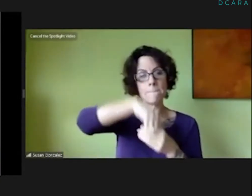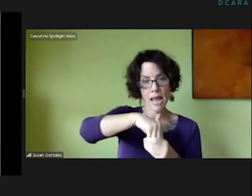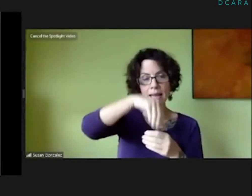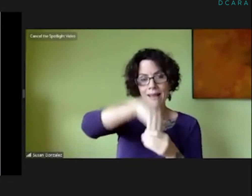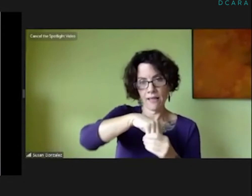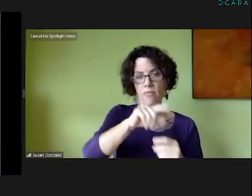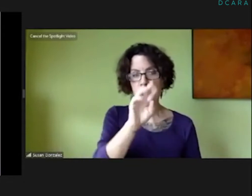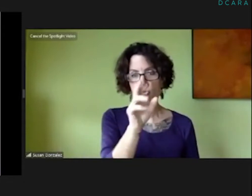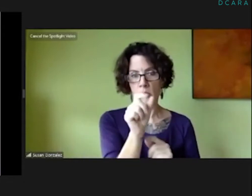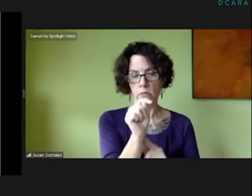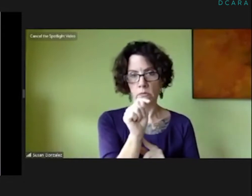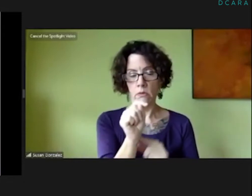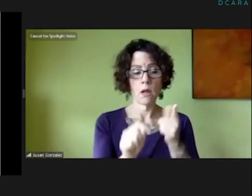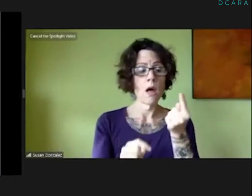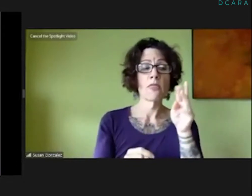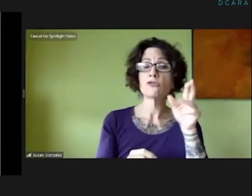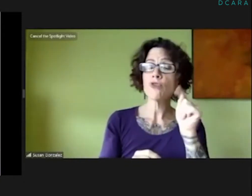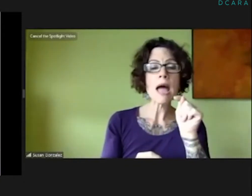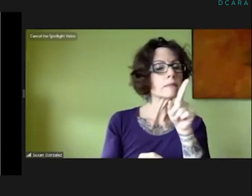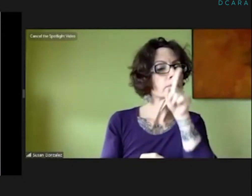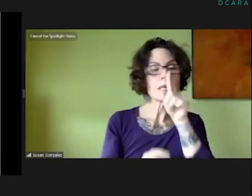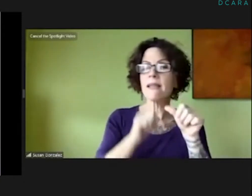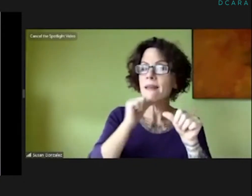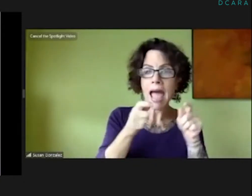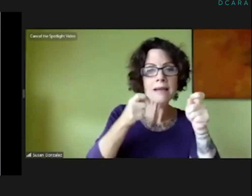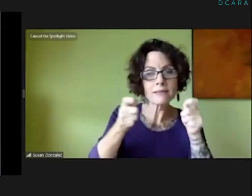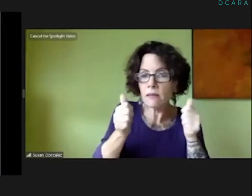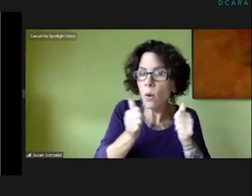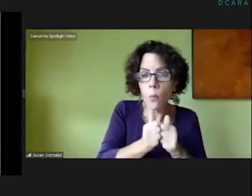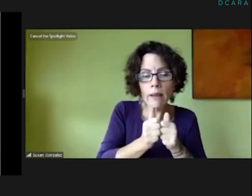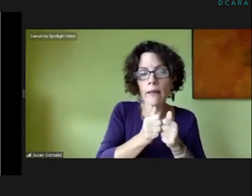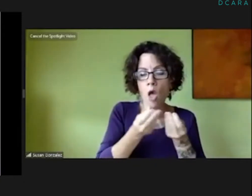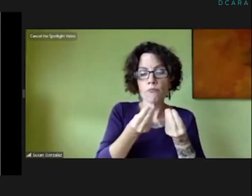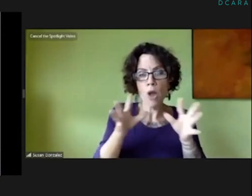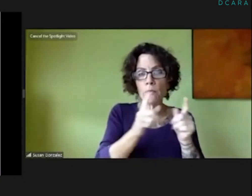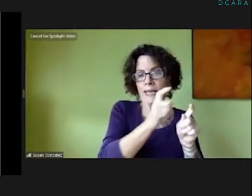to distribute to the beneficiary. It works in tandem with your will.